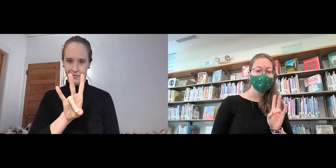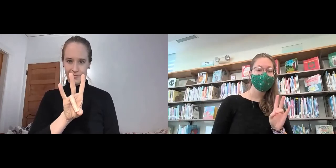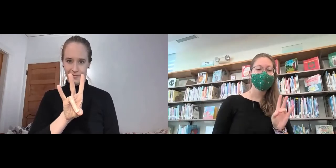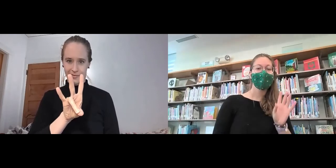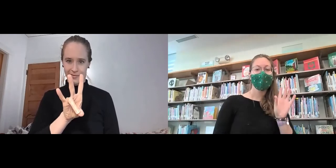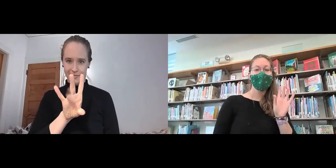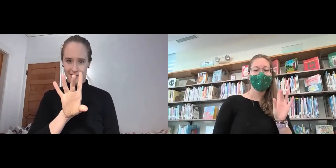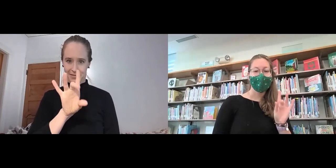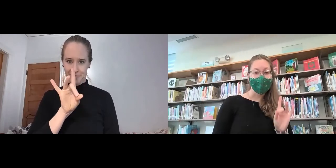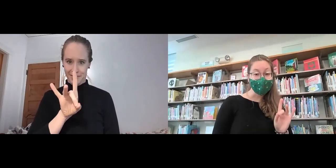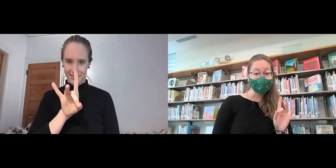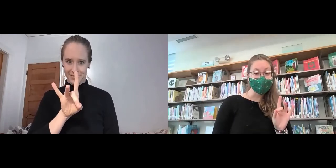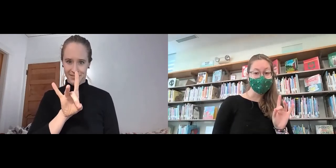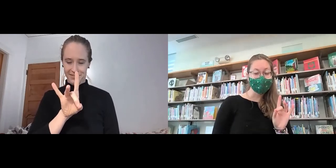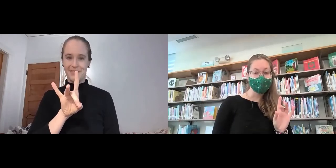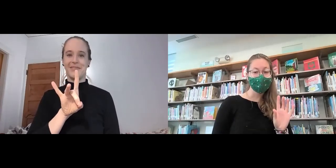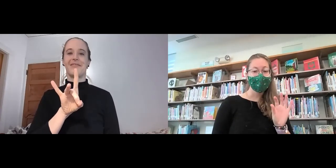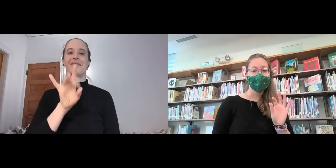7, 8,